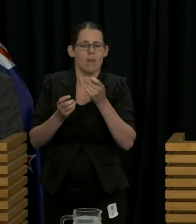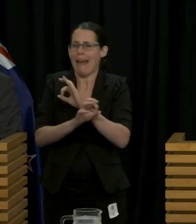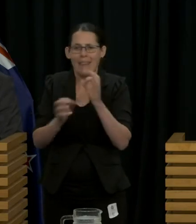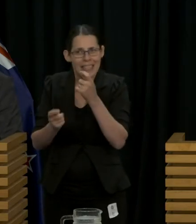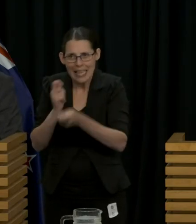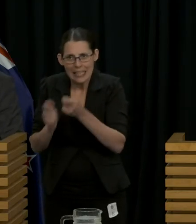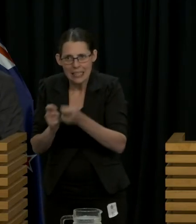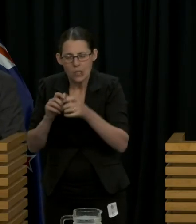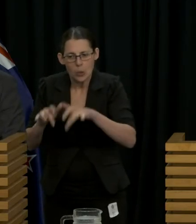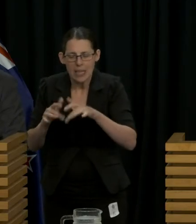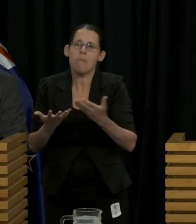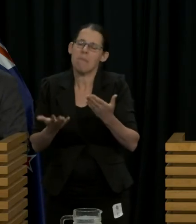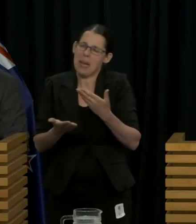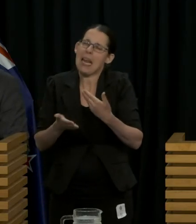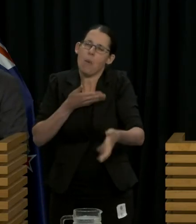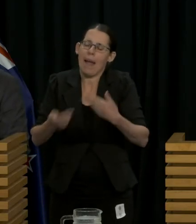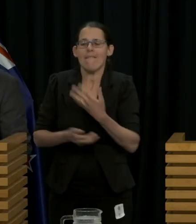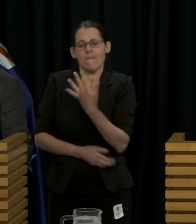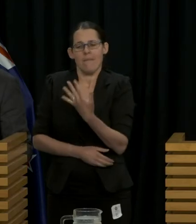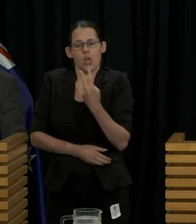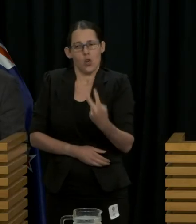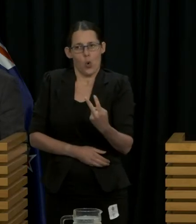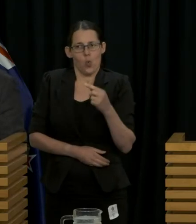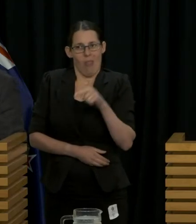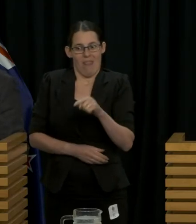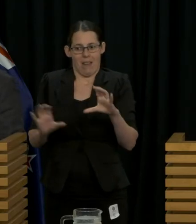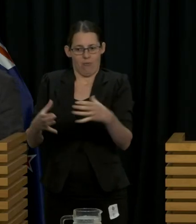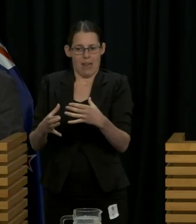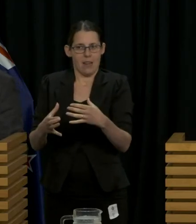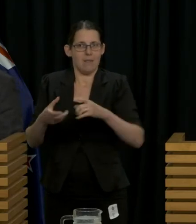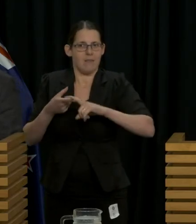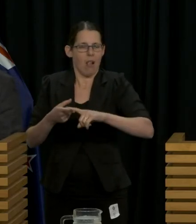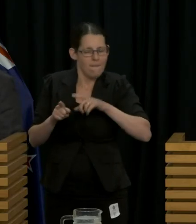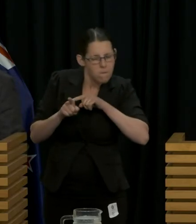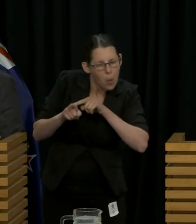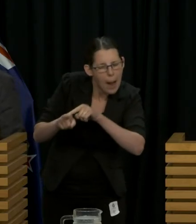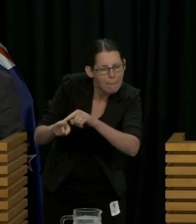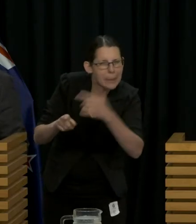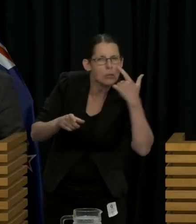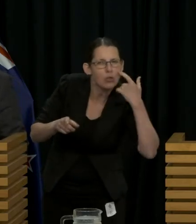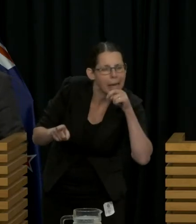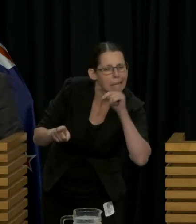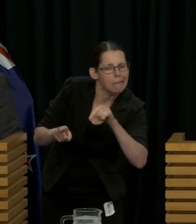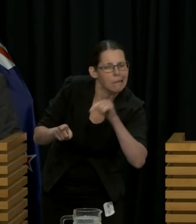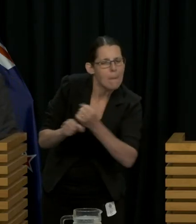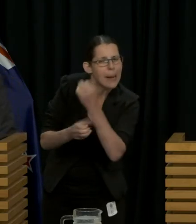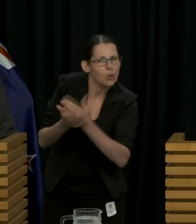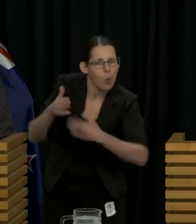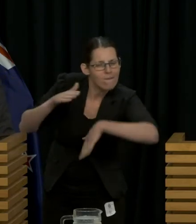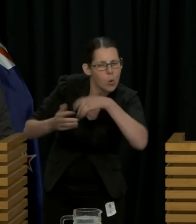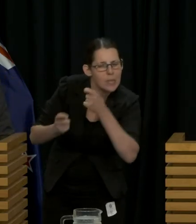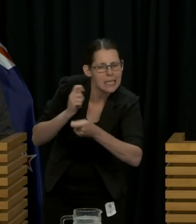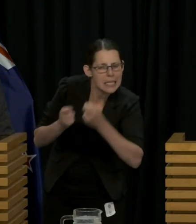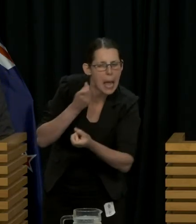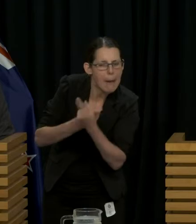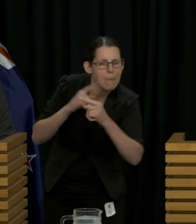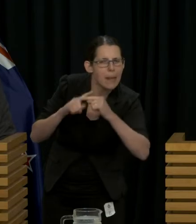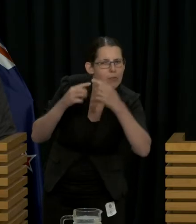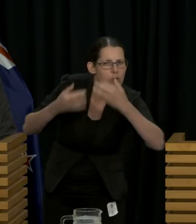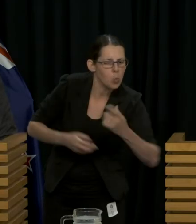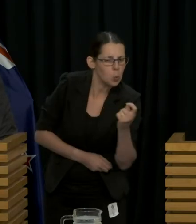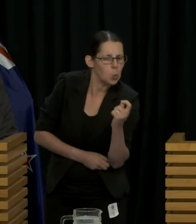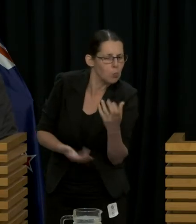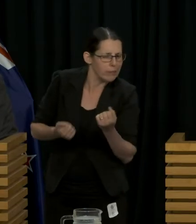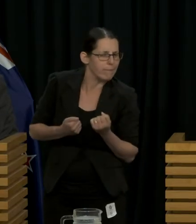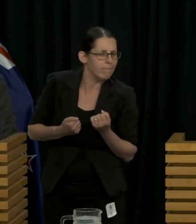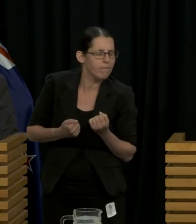in that category that we are actively following up with to make sure that they are tested and that we get those results as soon as we can. So I'll now hand over